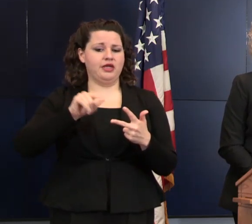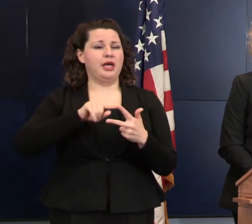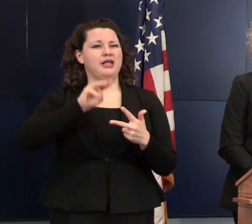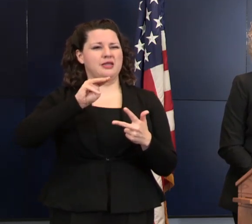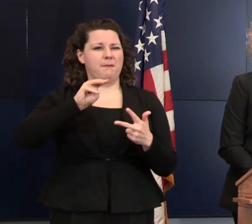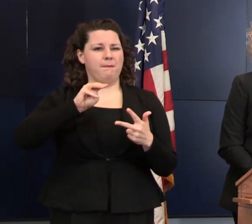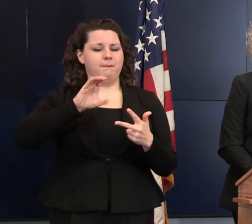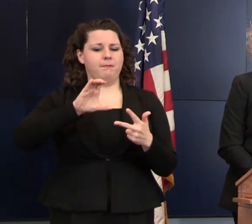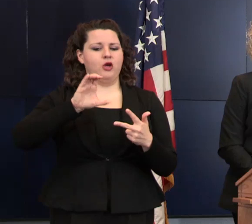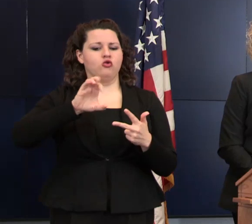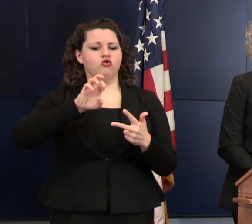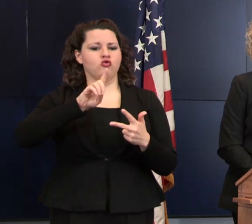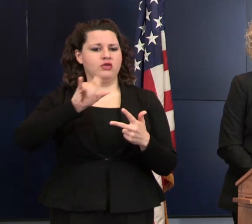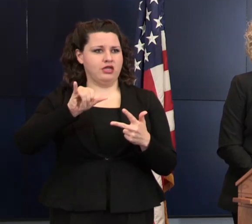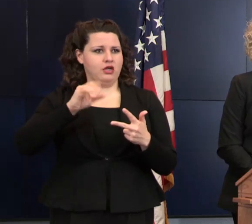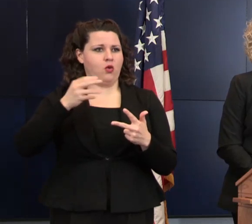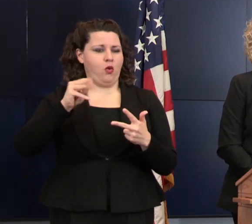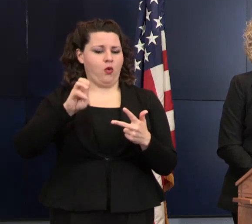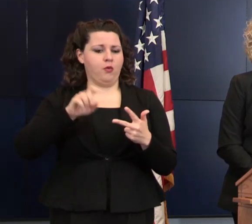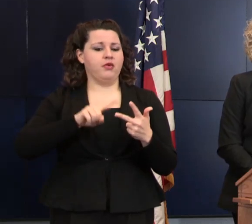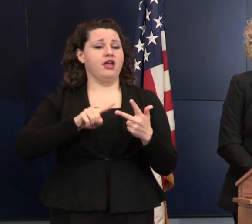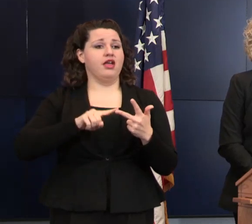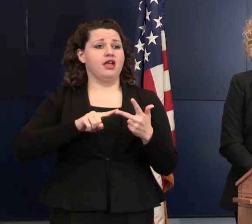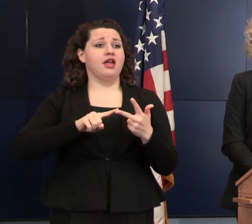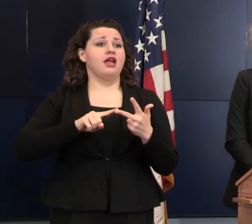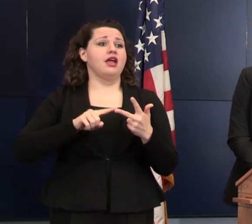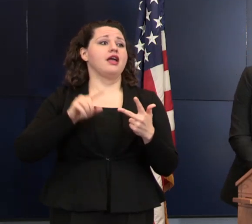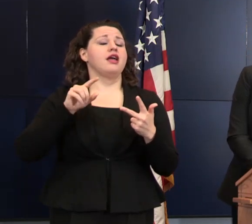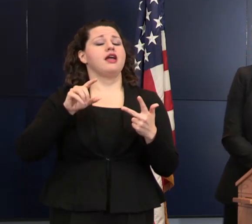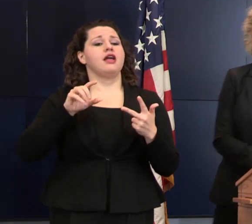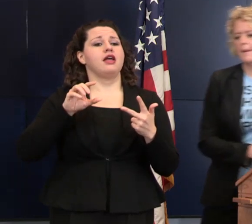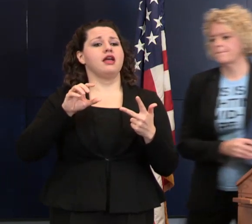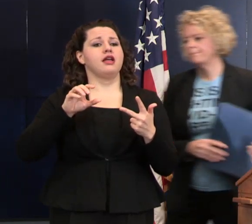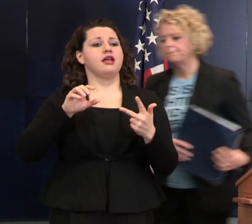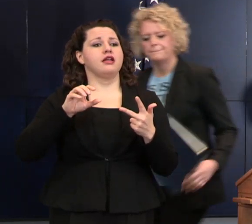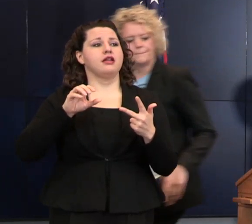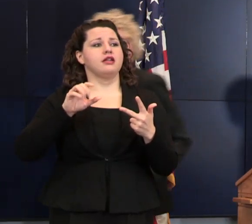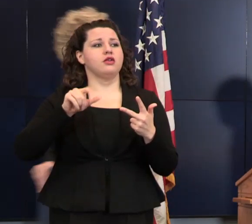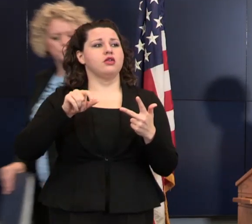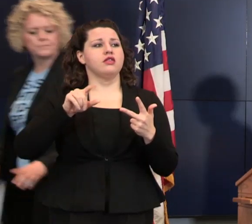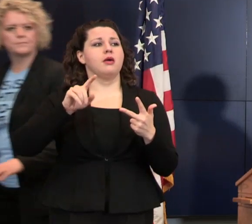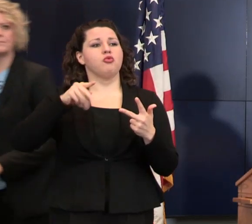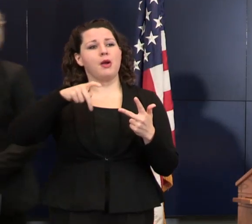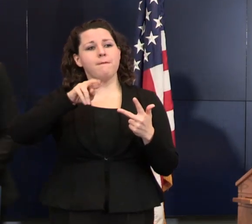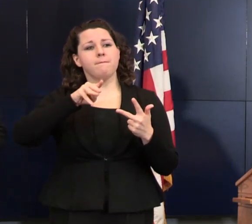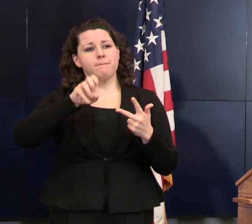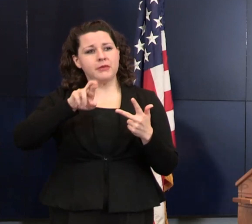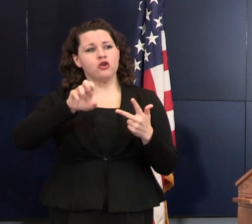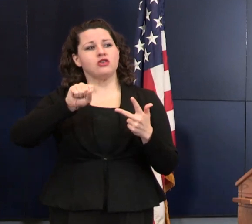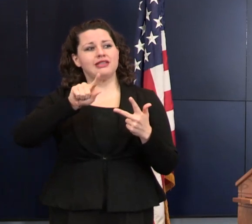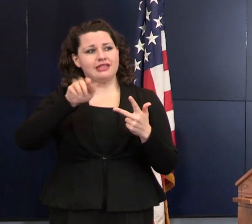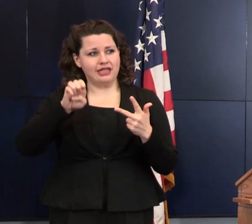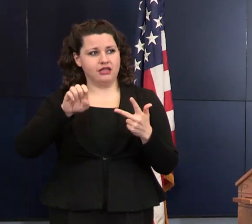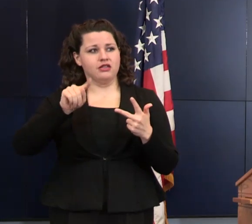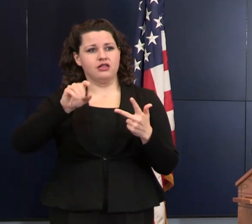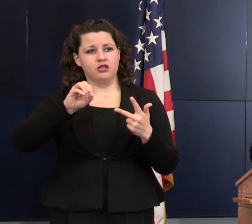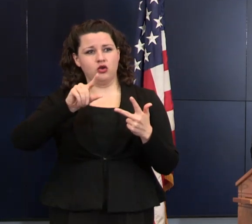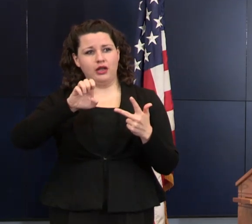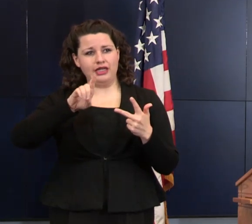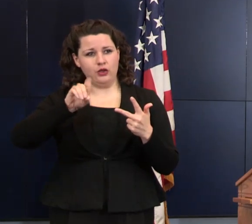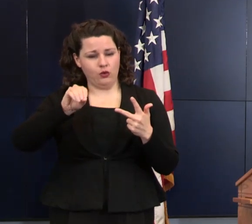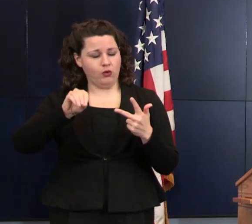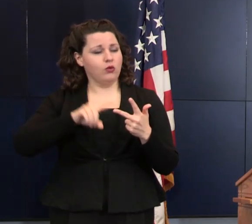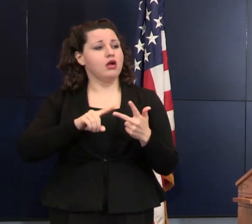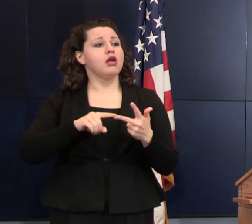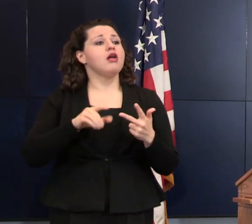have one in Tama County, which is the Premier Estates of Toledo. Obviously, the long-term care outbreaks are part of that metric